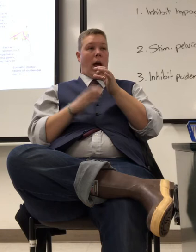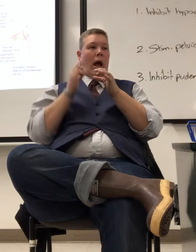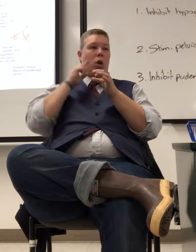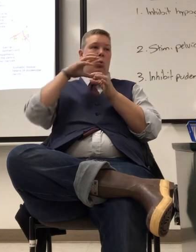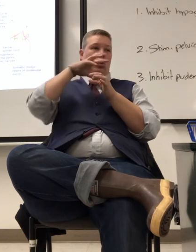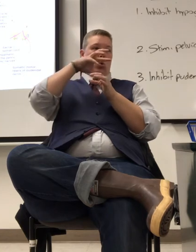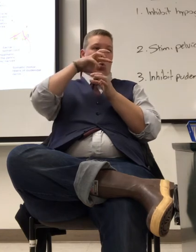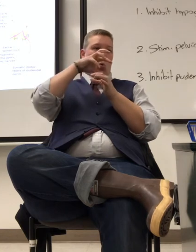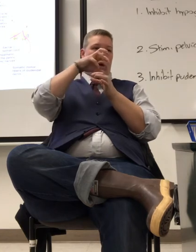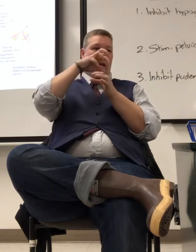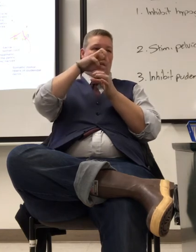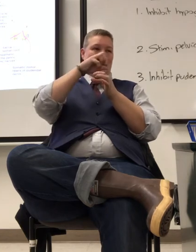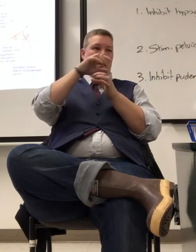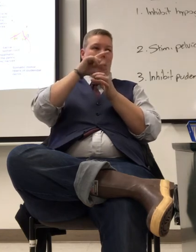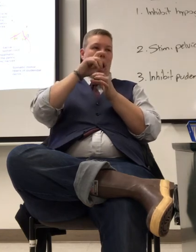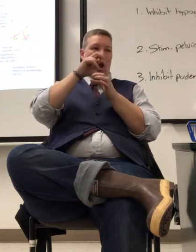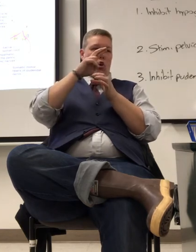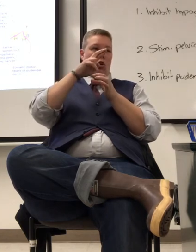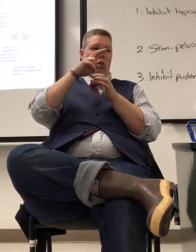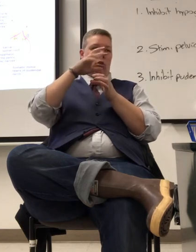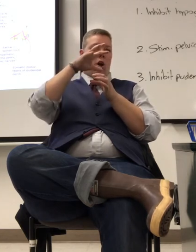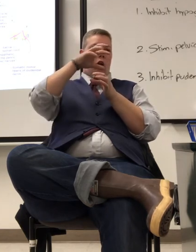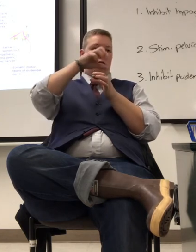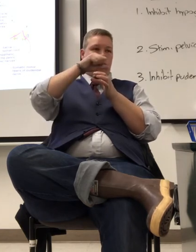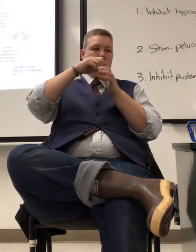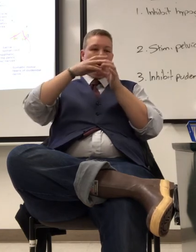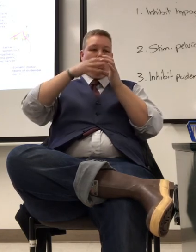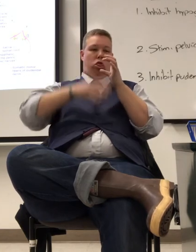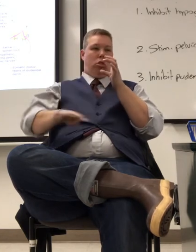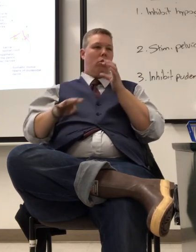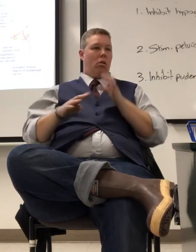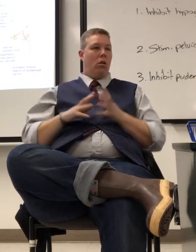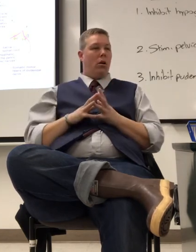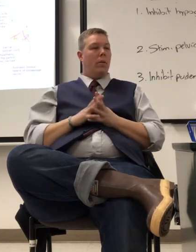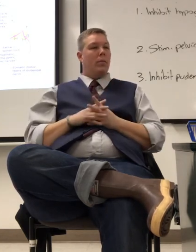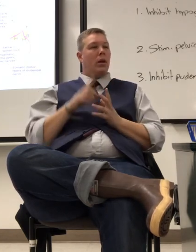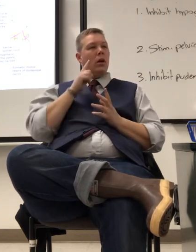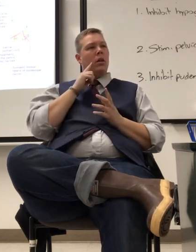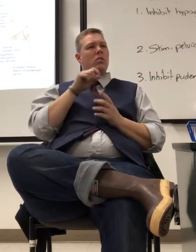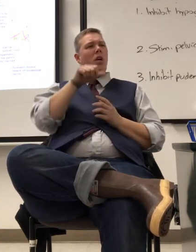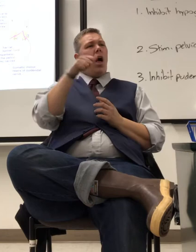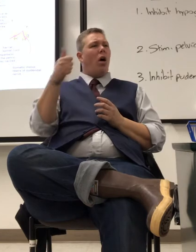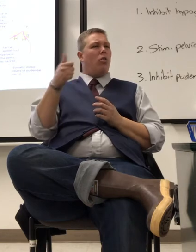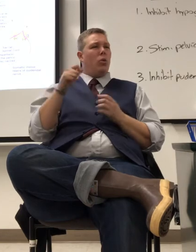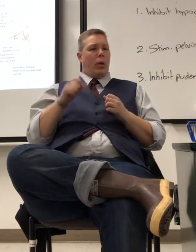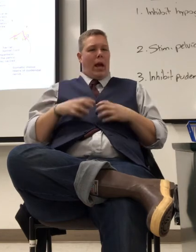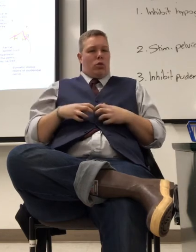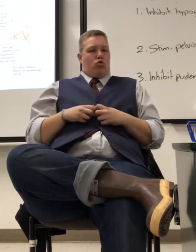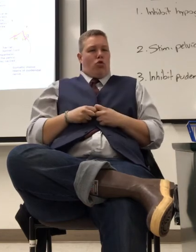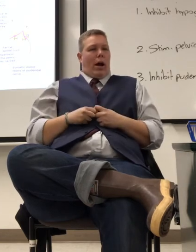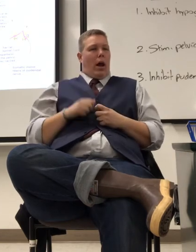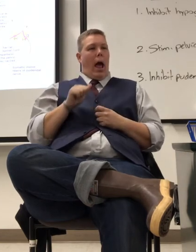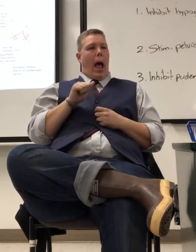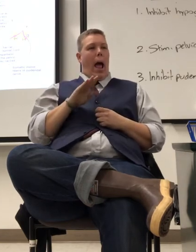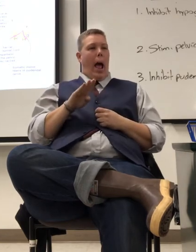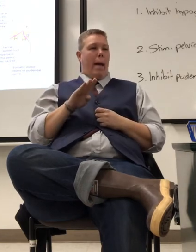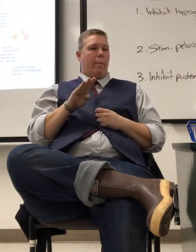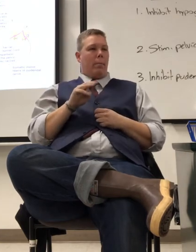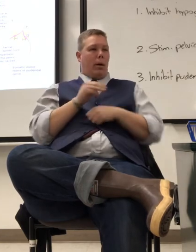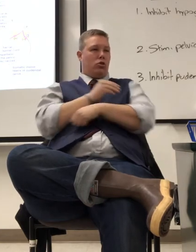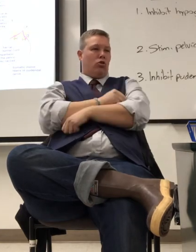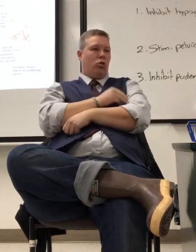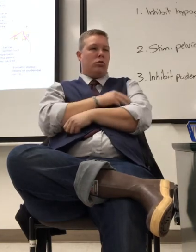the detrusor. That'll help you void. There's other things that happen. You can contract your abdominal muscles to increase the intra-abdominal pressure. There are other